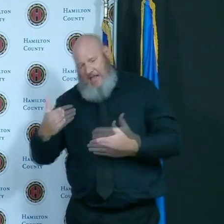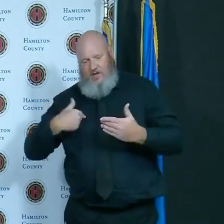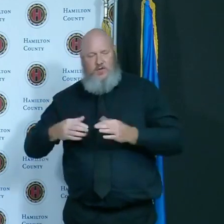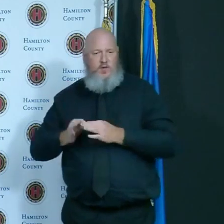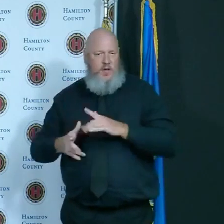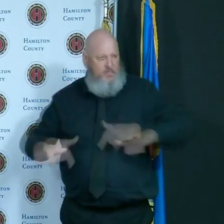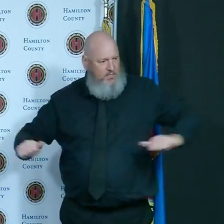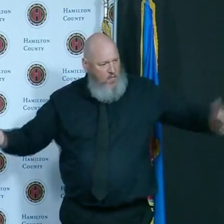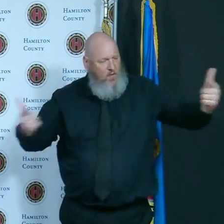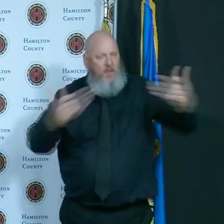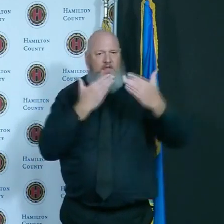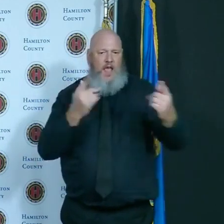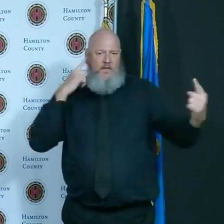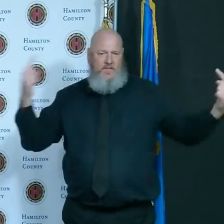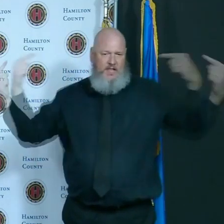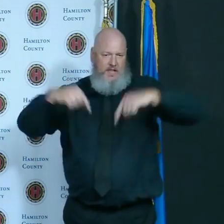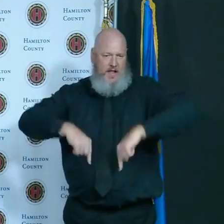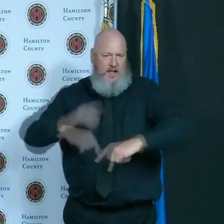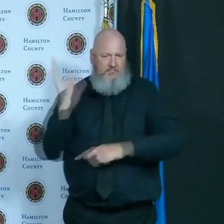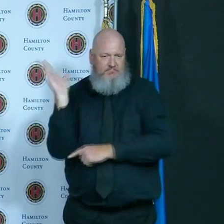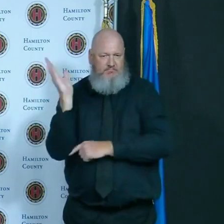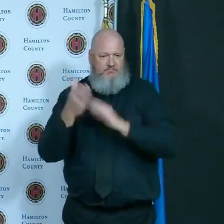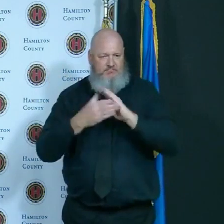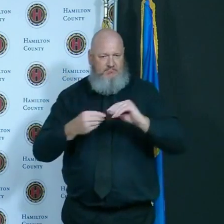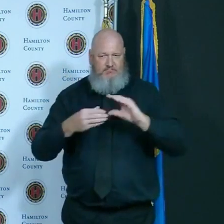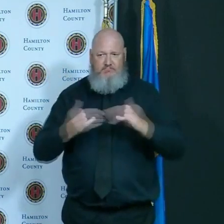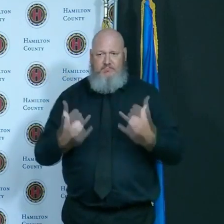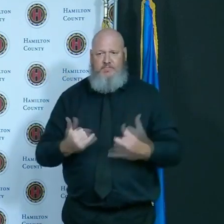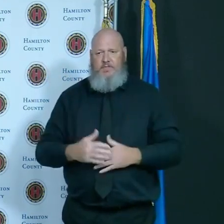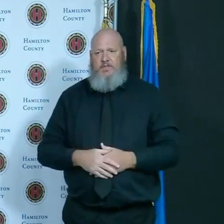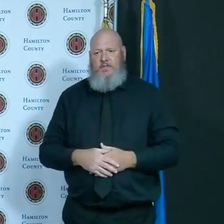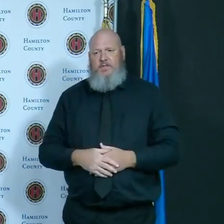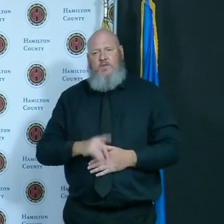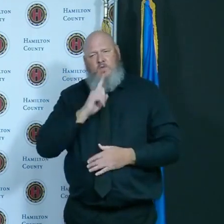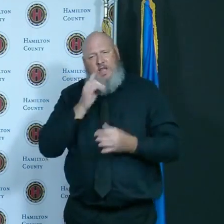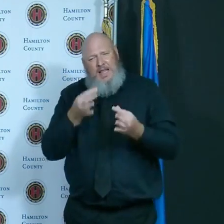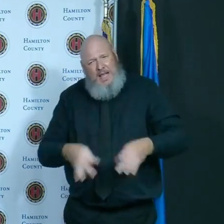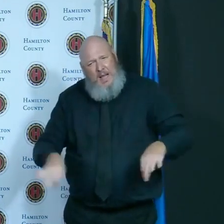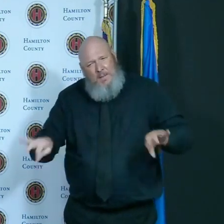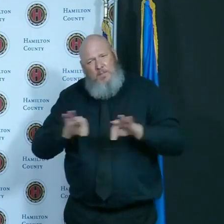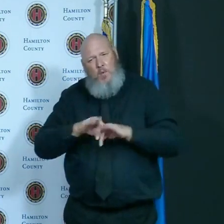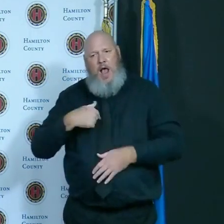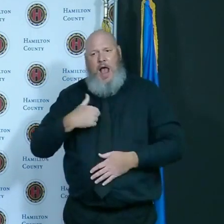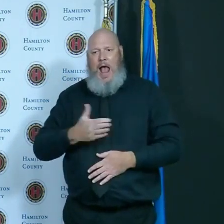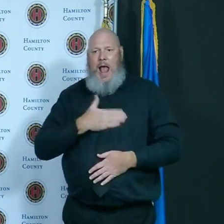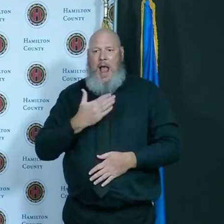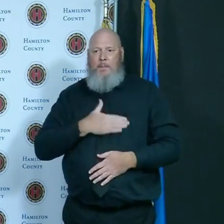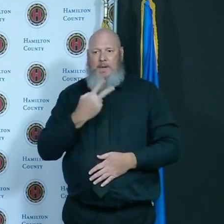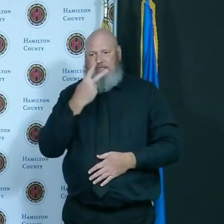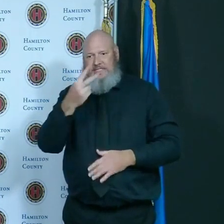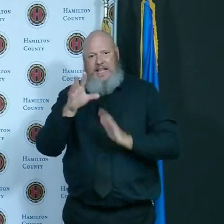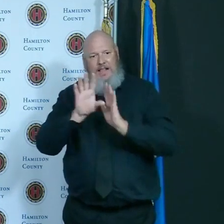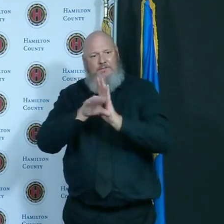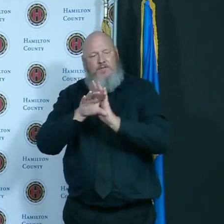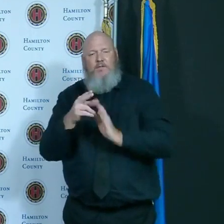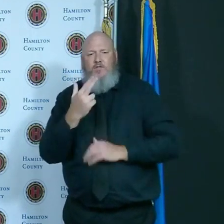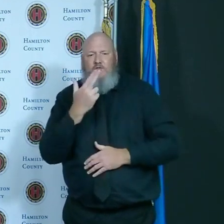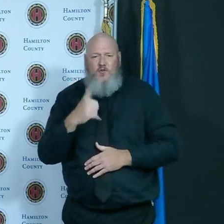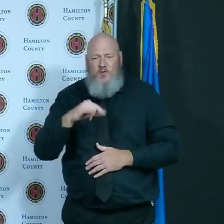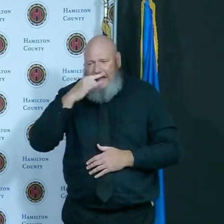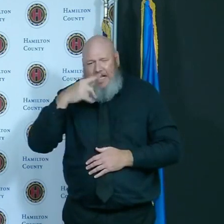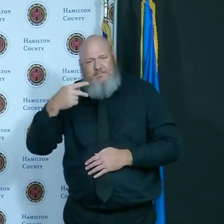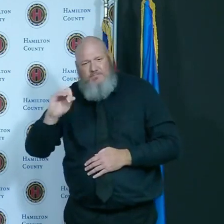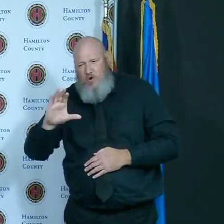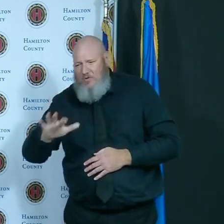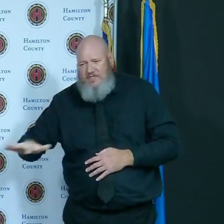morning. I think it's a really important conversation to have. Delighted to see the videos and that really important outreach